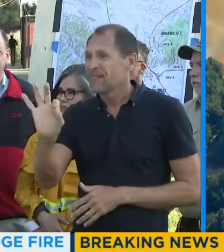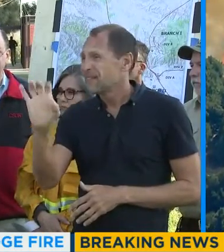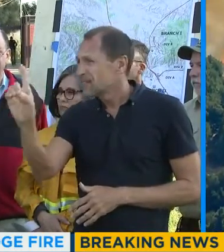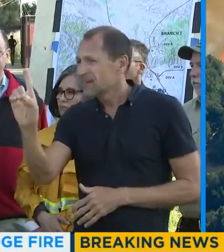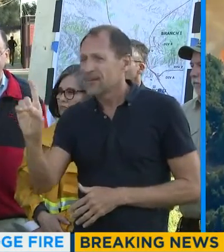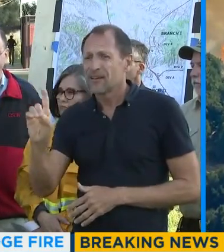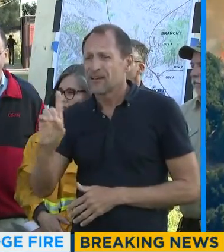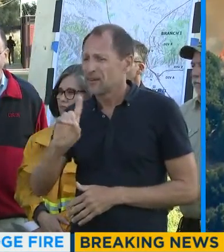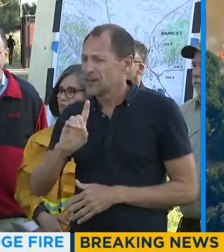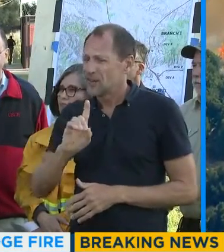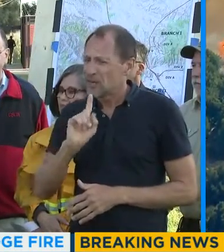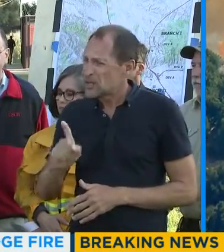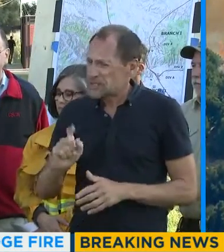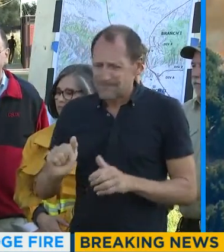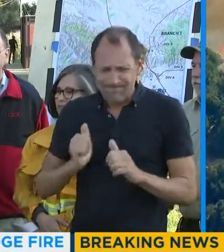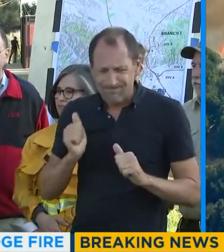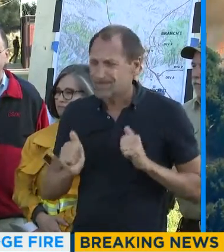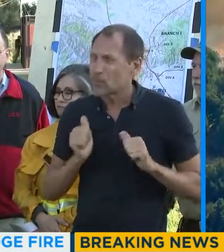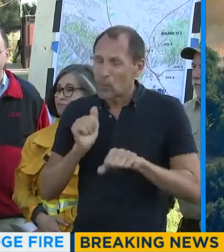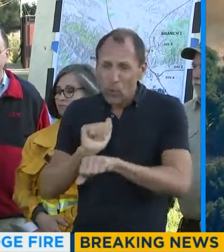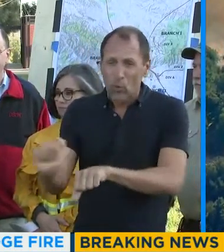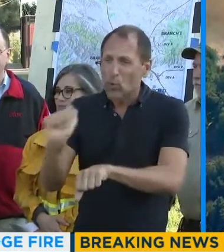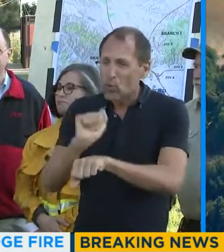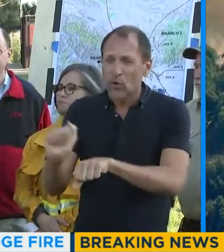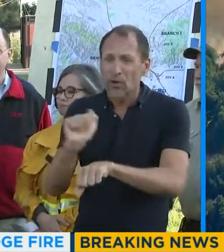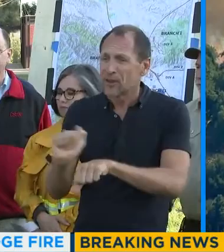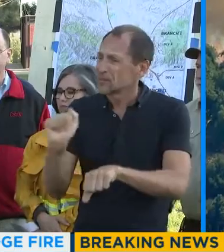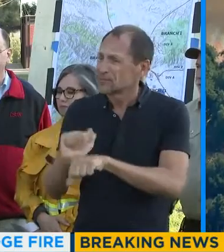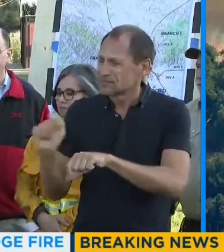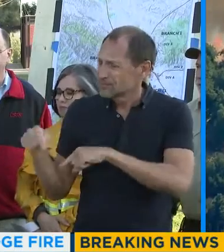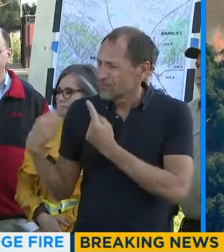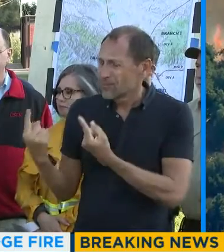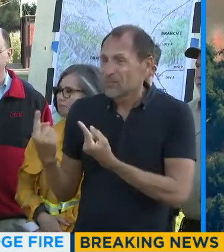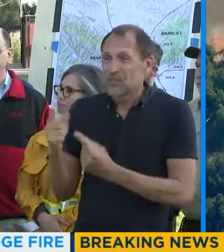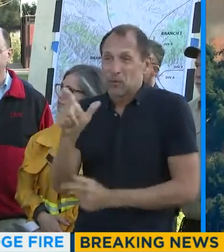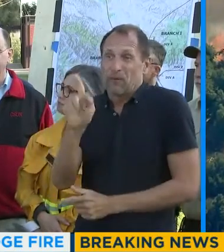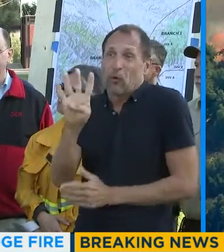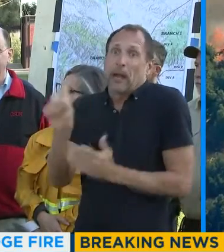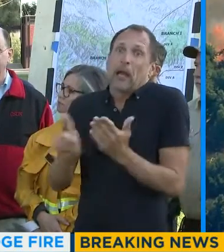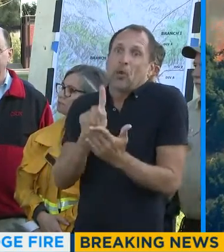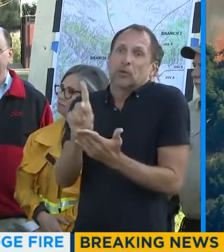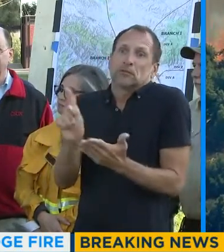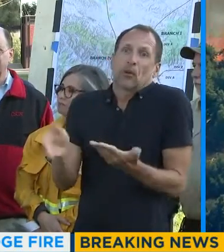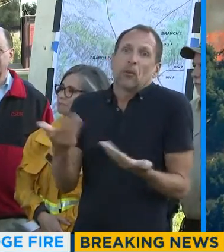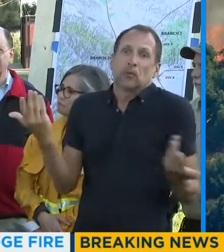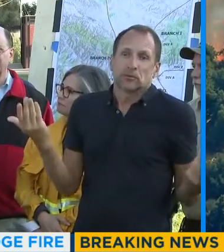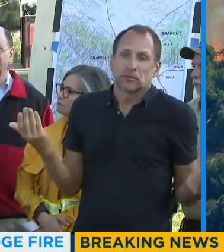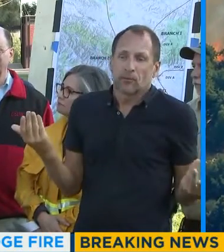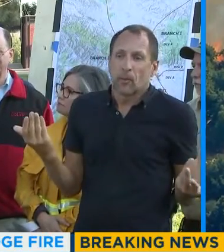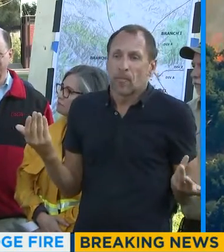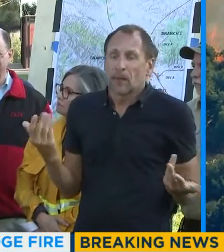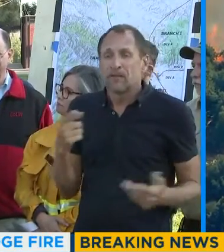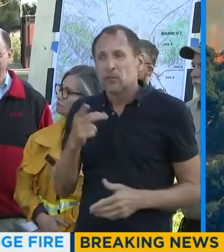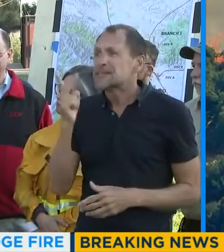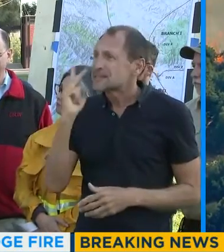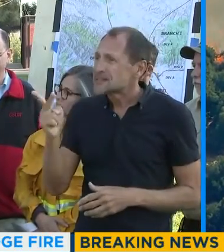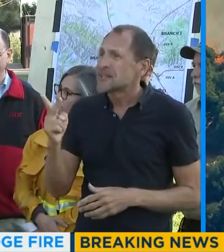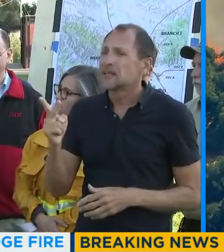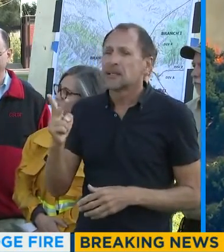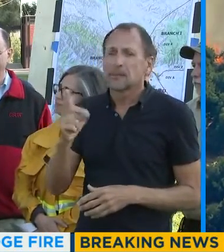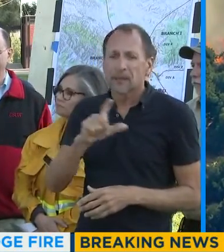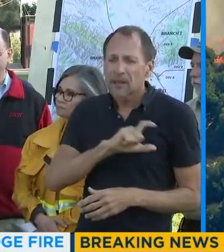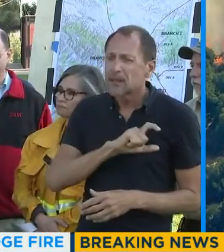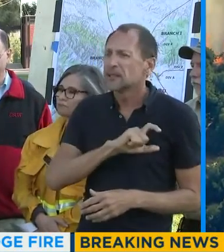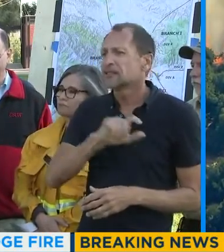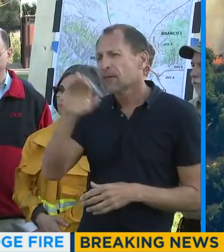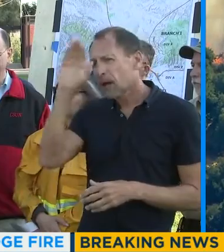public safety has been on these lines for nearly approaching 24 hours. If you have an opportunity to see an officer, firefighter, a thank